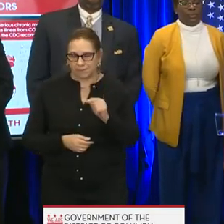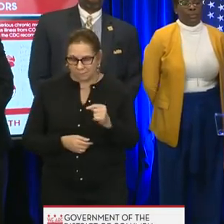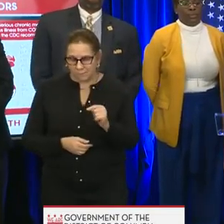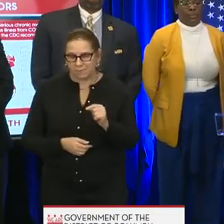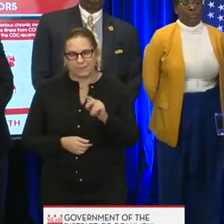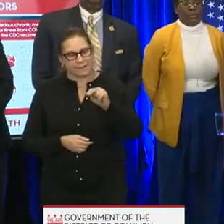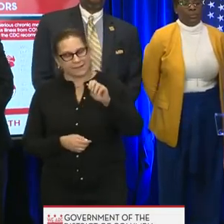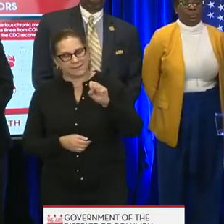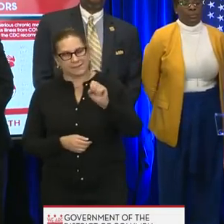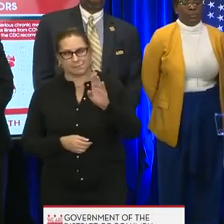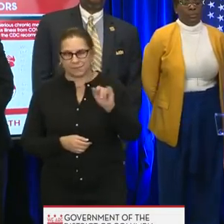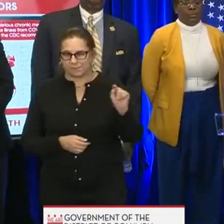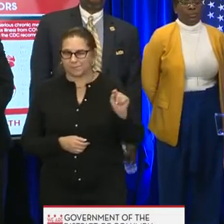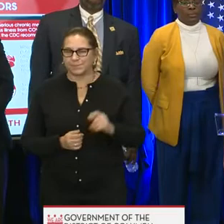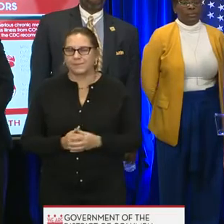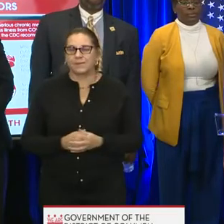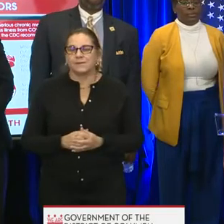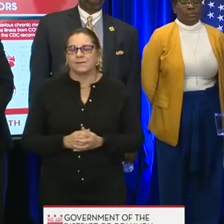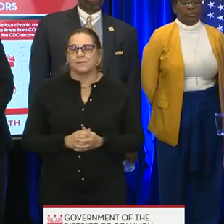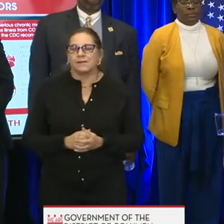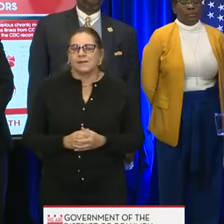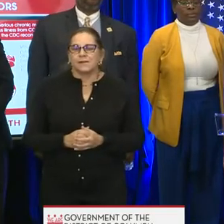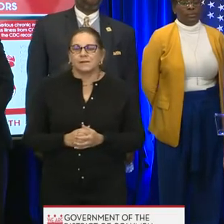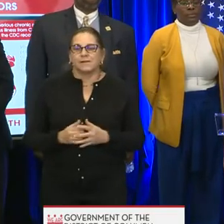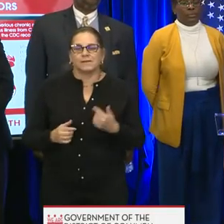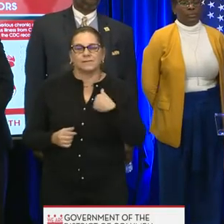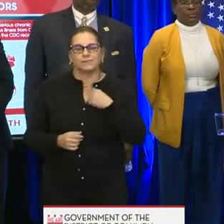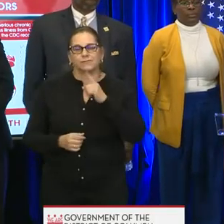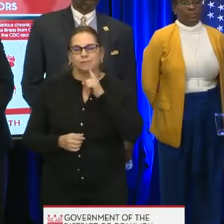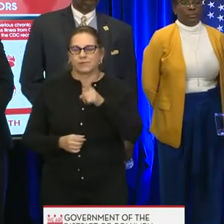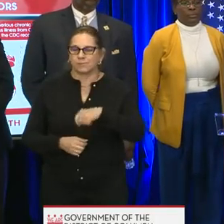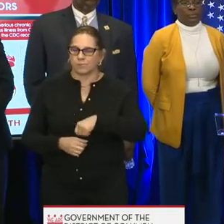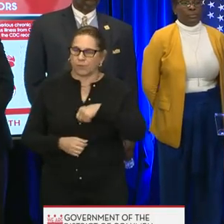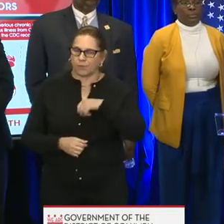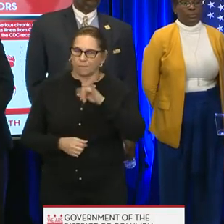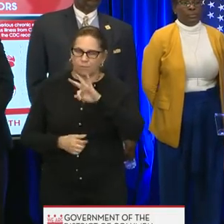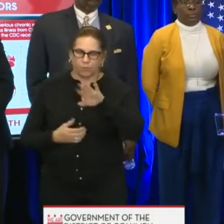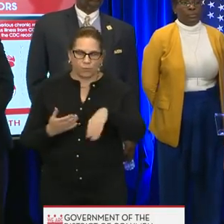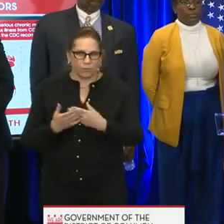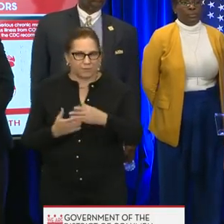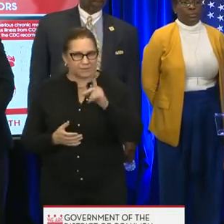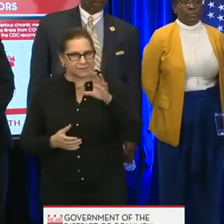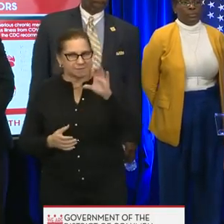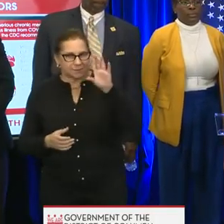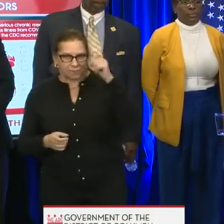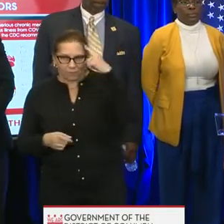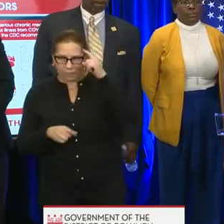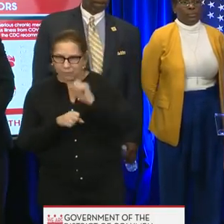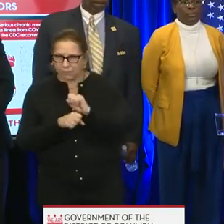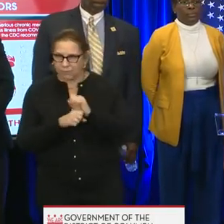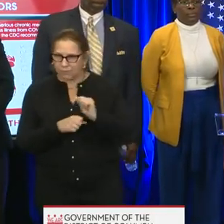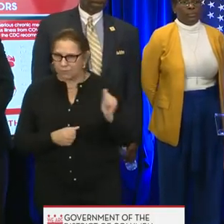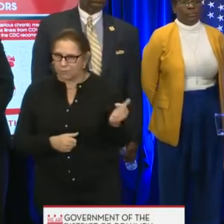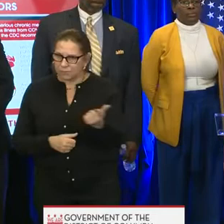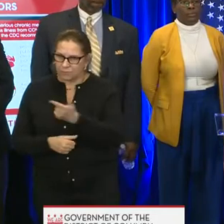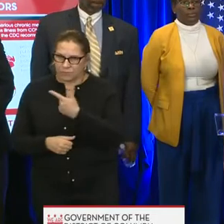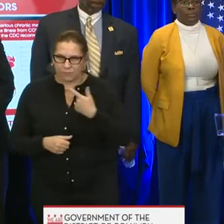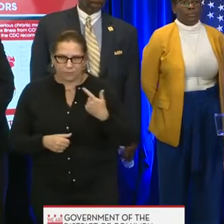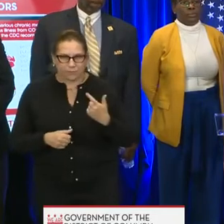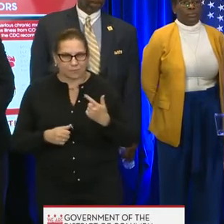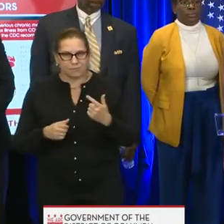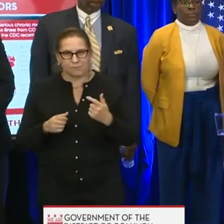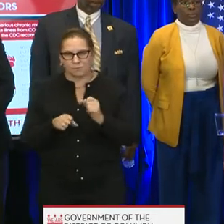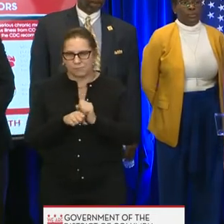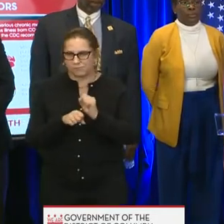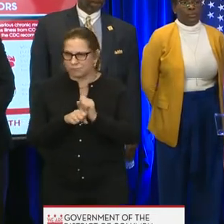am of all of our DC government employees. This morning, I conducted an all-DC government conference